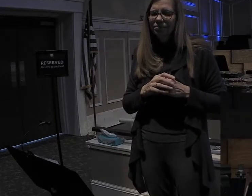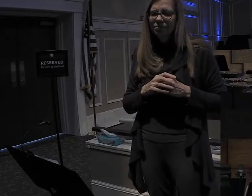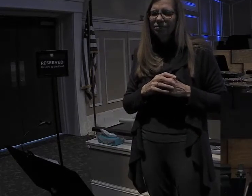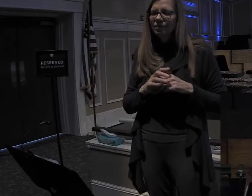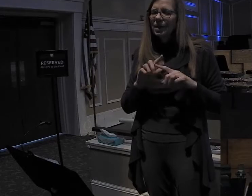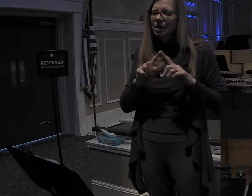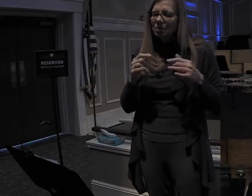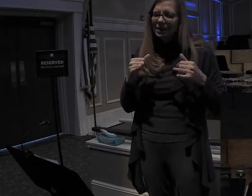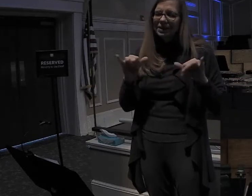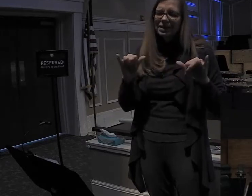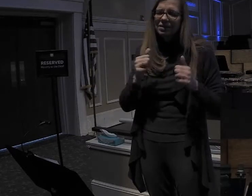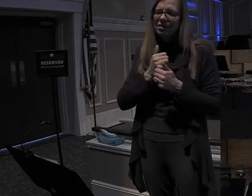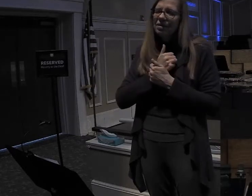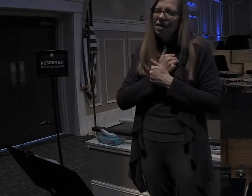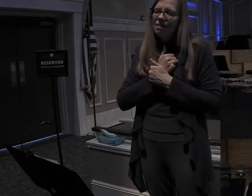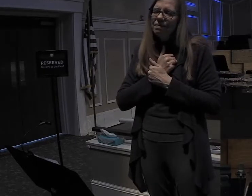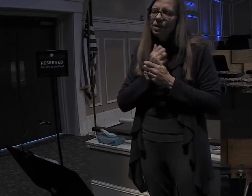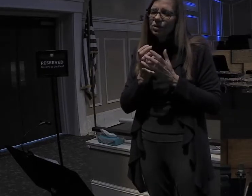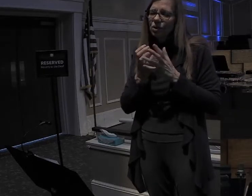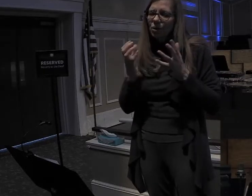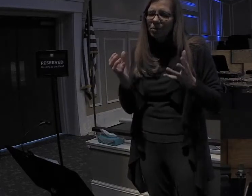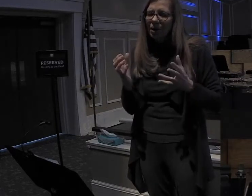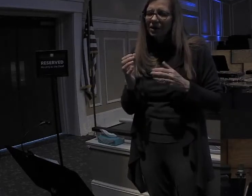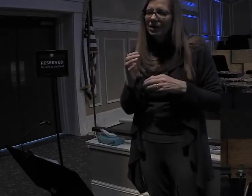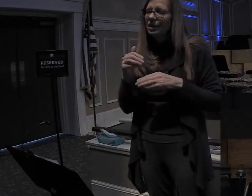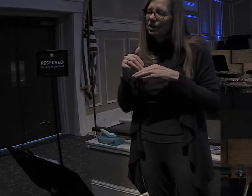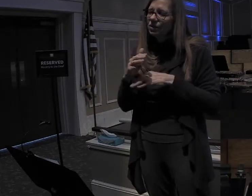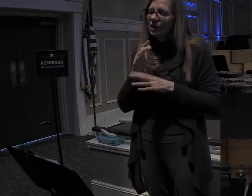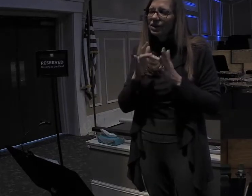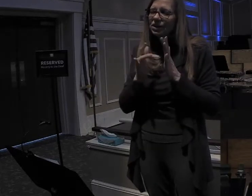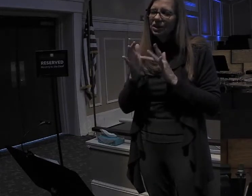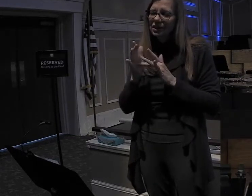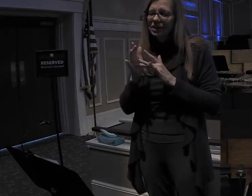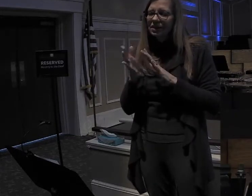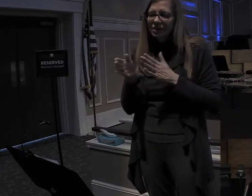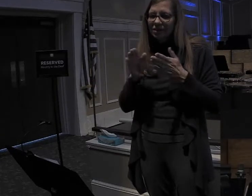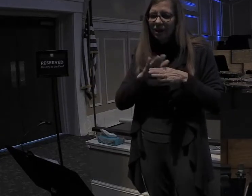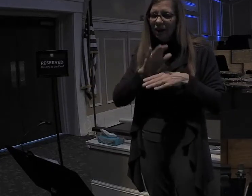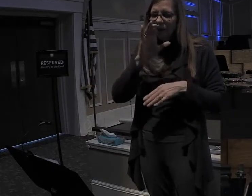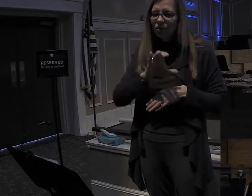And yet you love them so much that you sent your son Jesus to die on a cross for their sins.